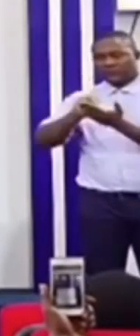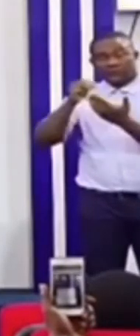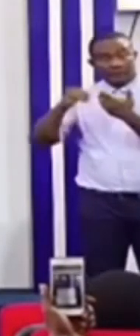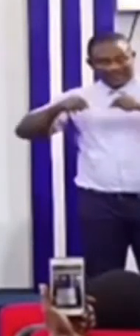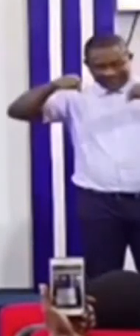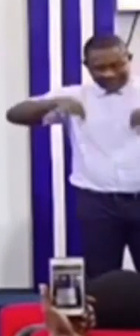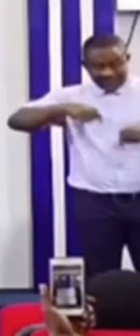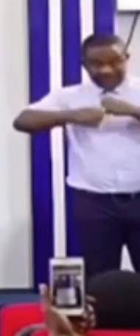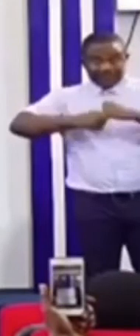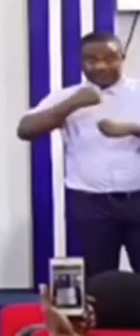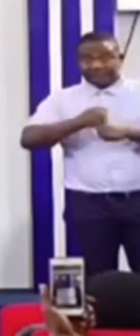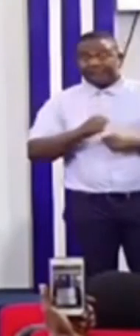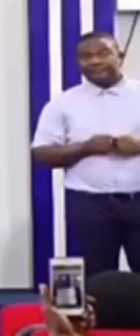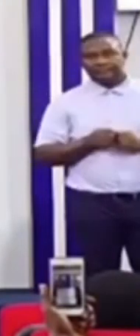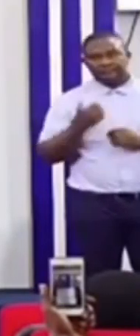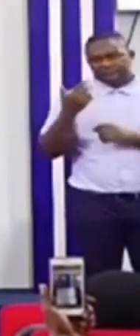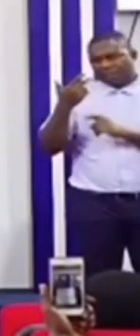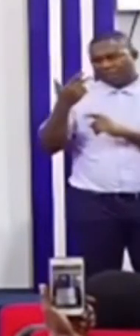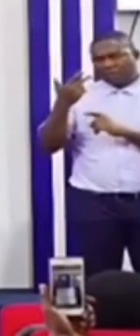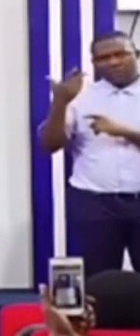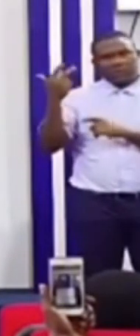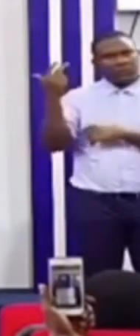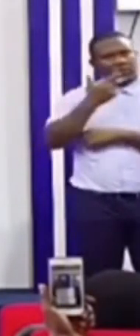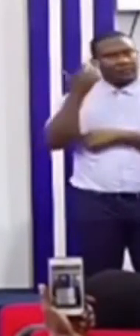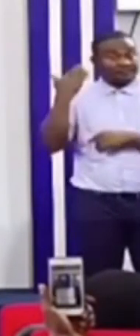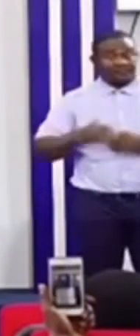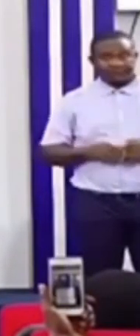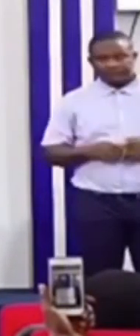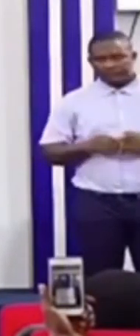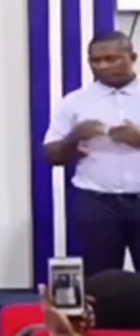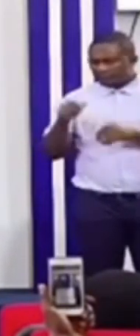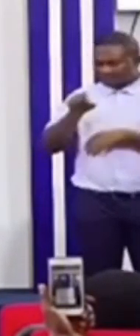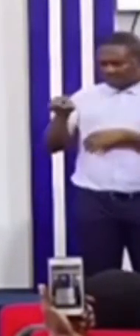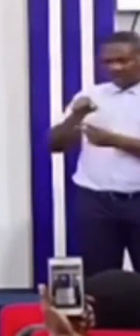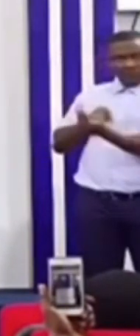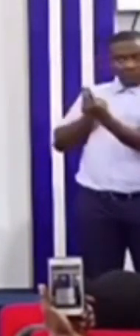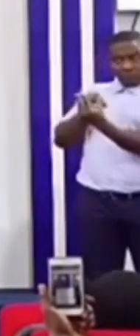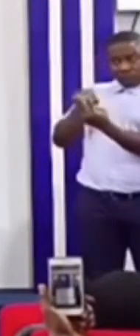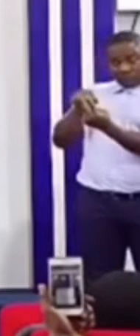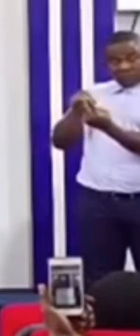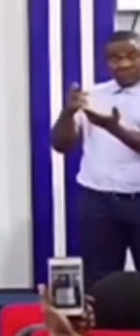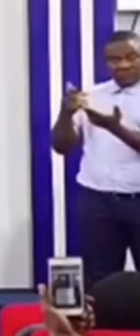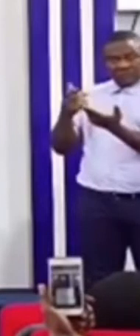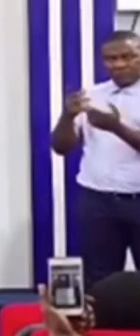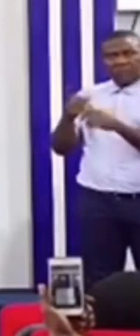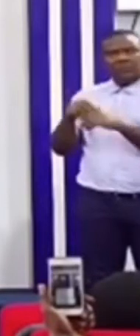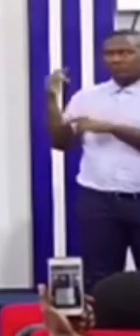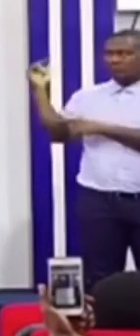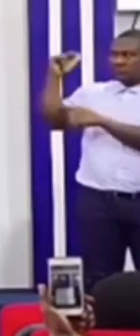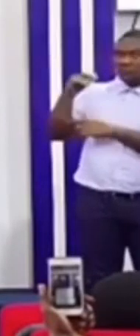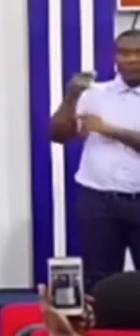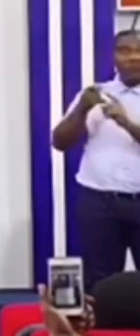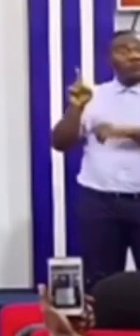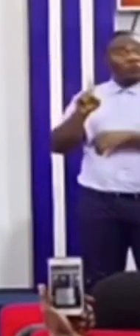year, 3 days ago. Both individual index cases returned to Ghana outside